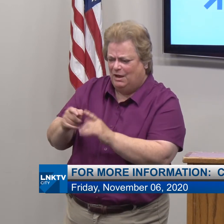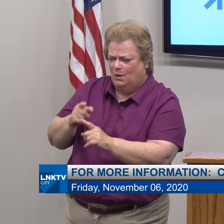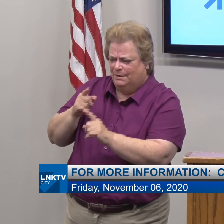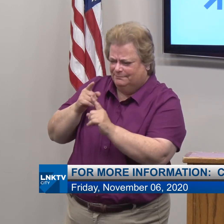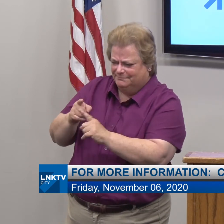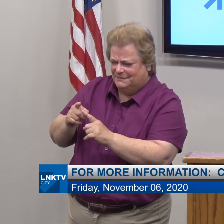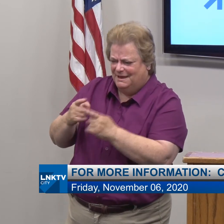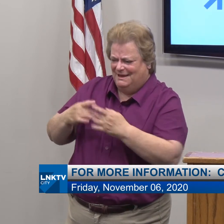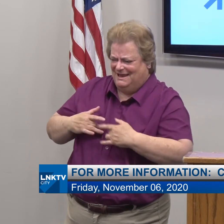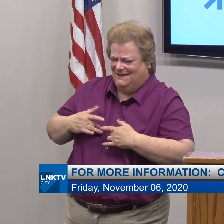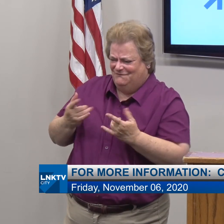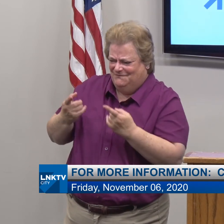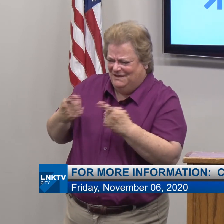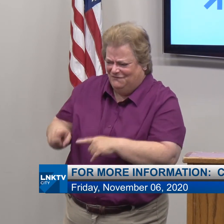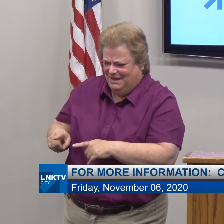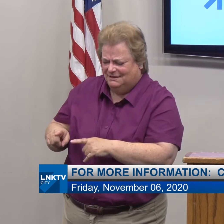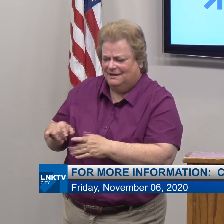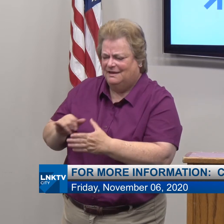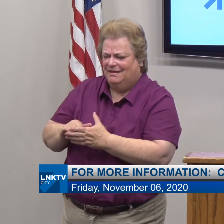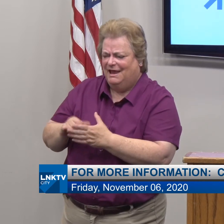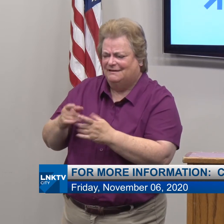that's happened.